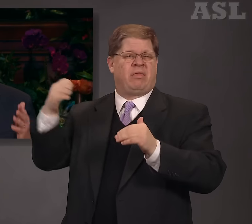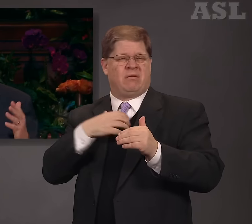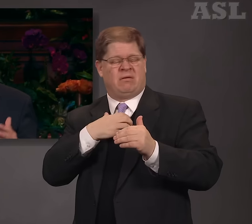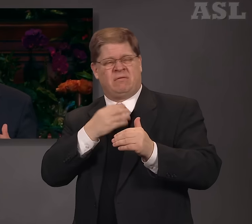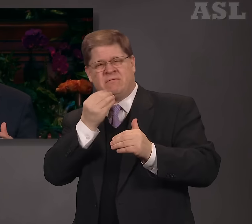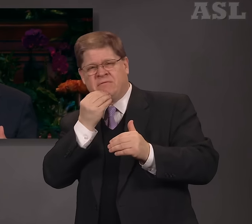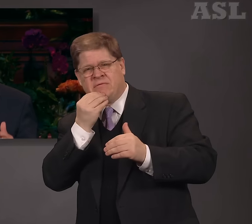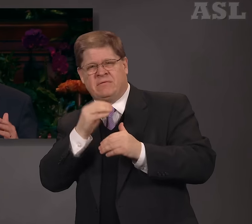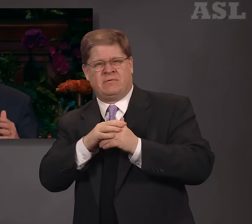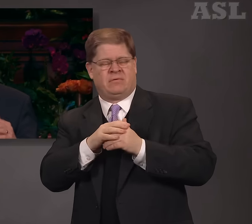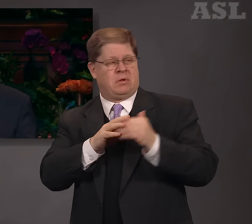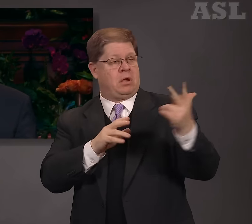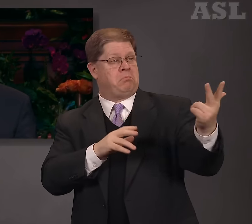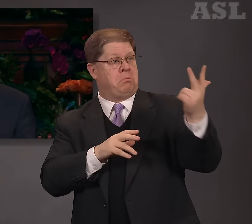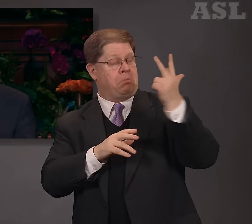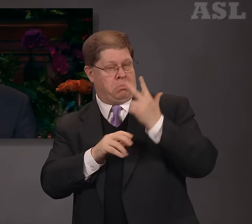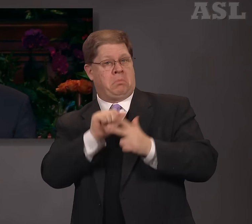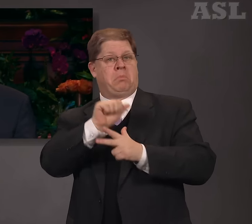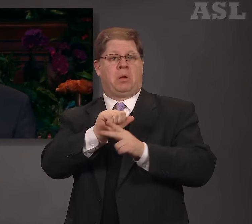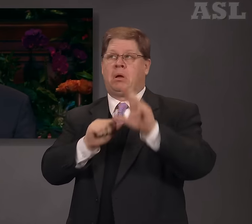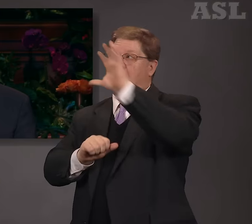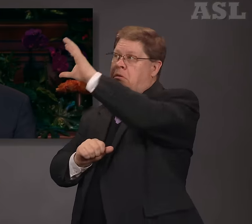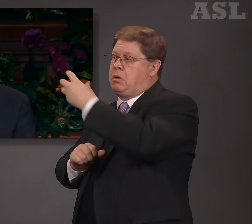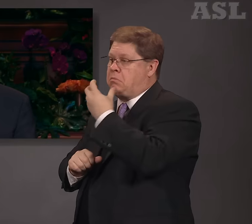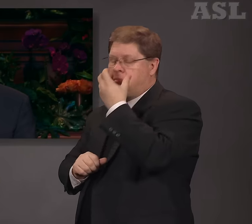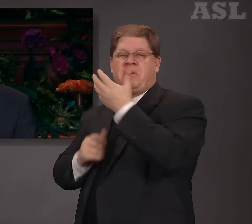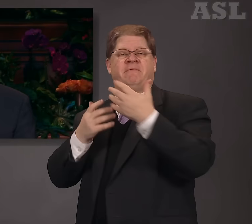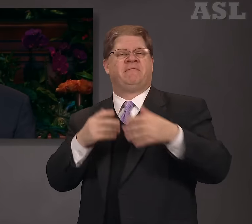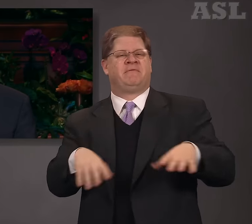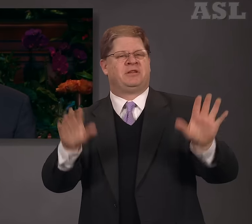they did come unto me and partake of the fruit."